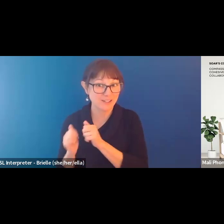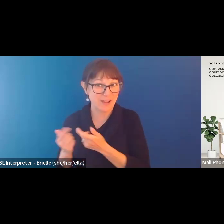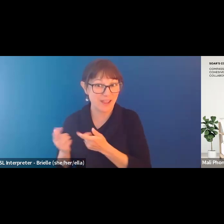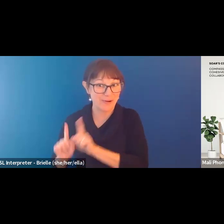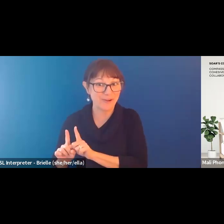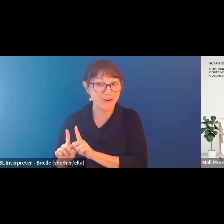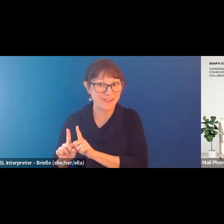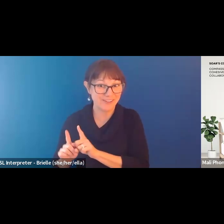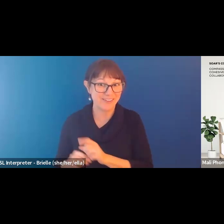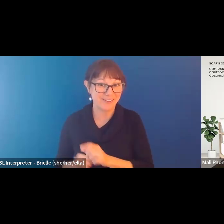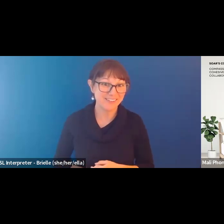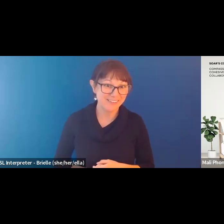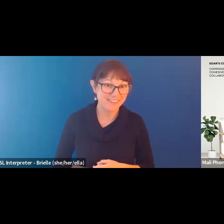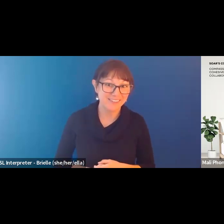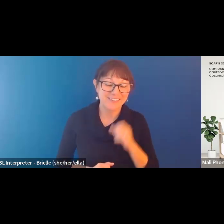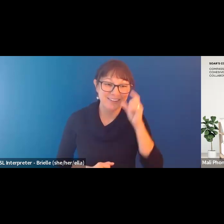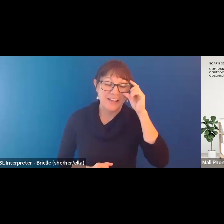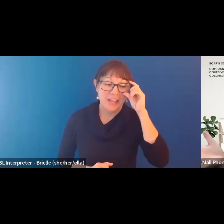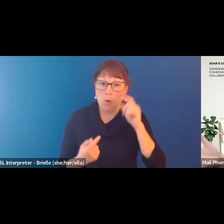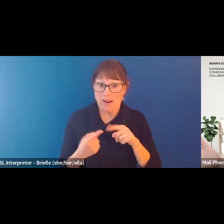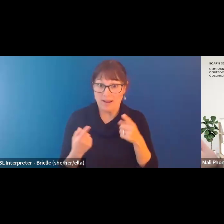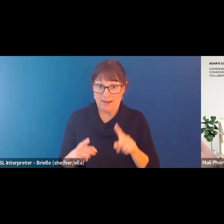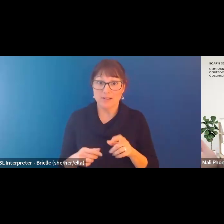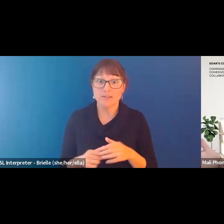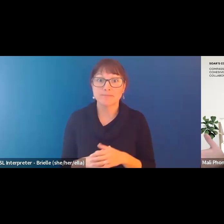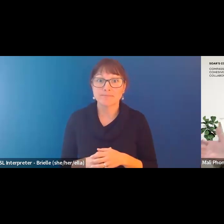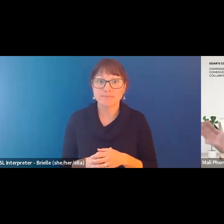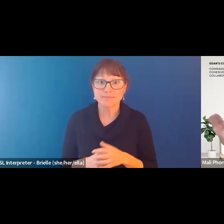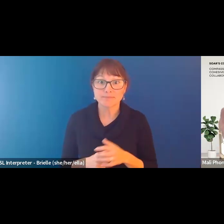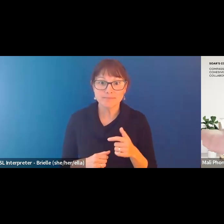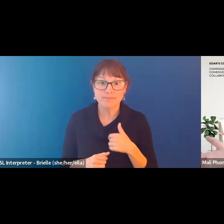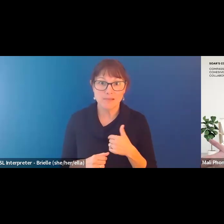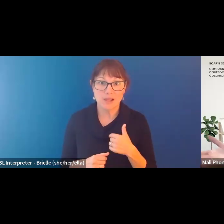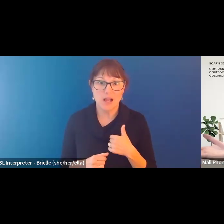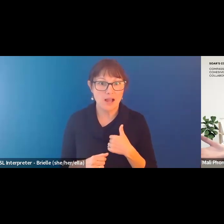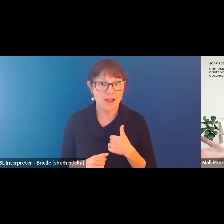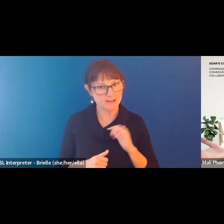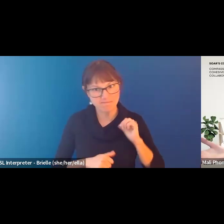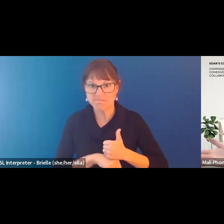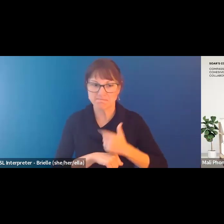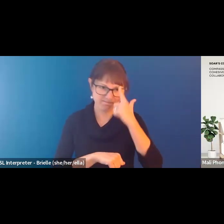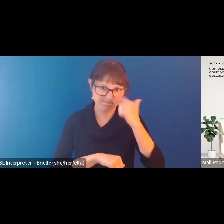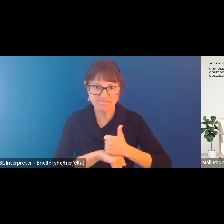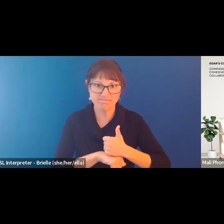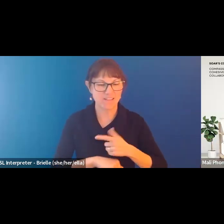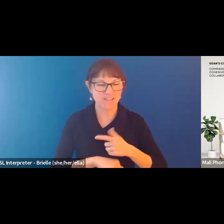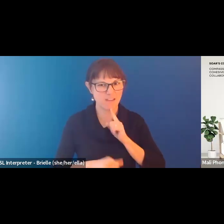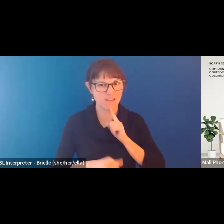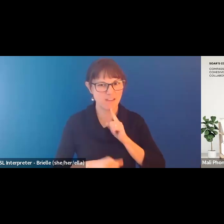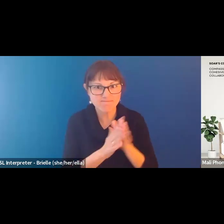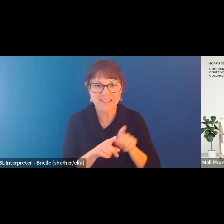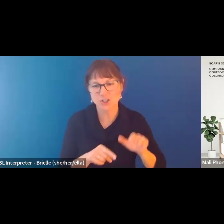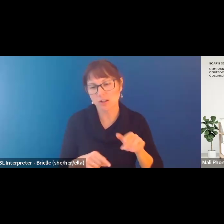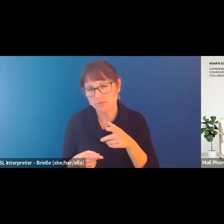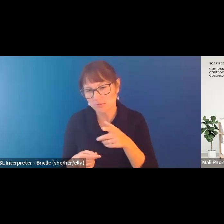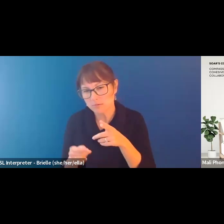together. Up to that point, I had a formula. I was very driven as a child, as you can imagine. I followed